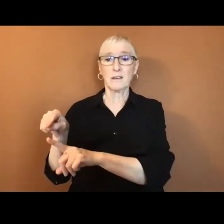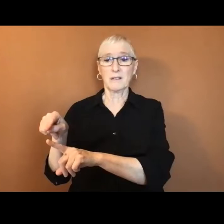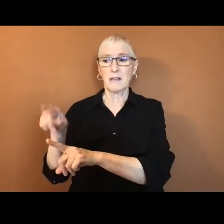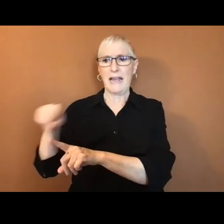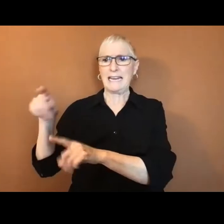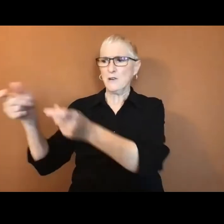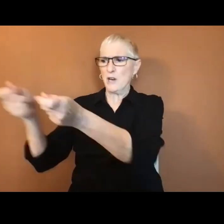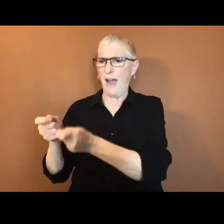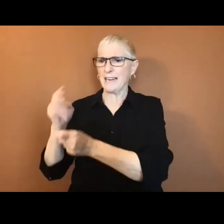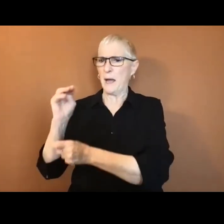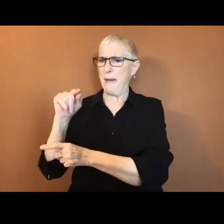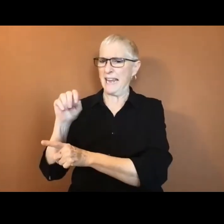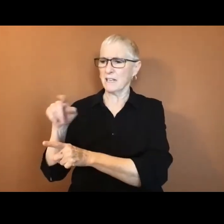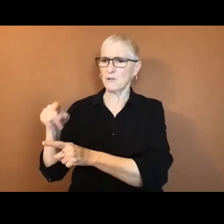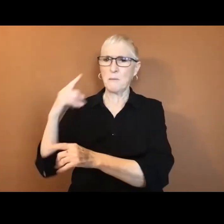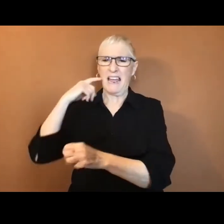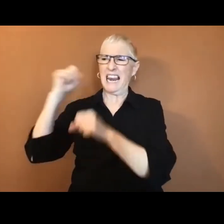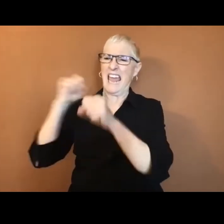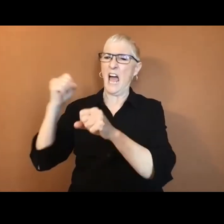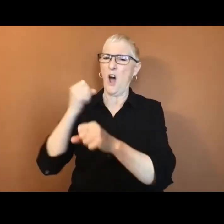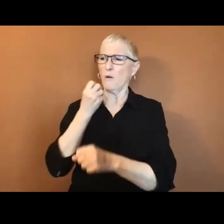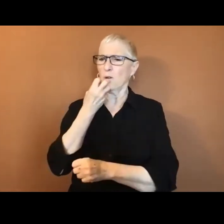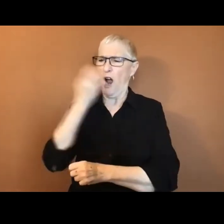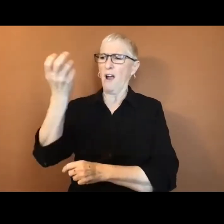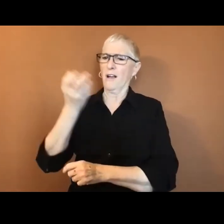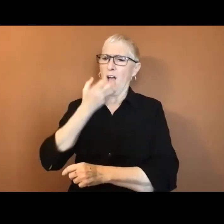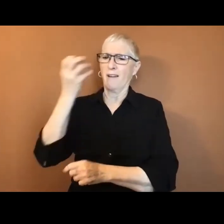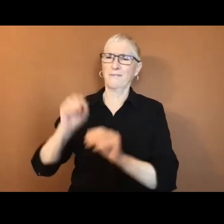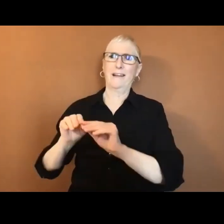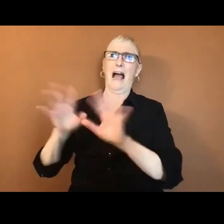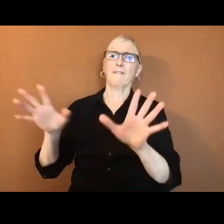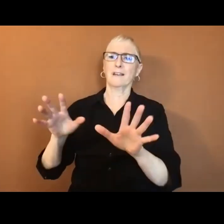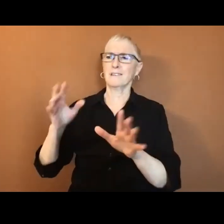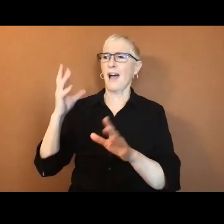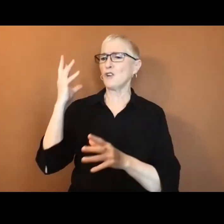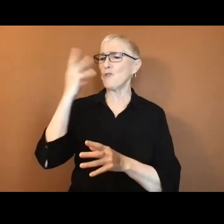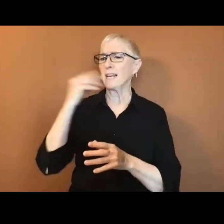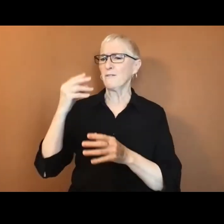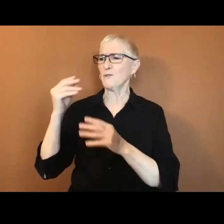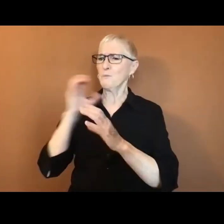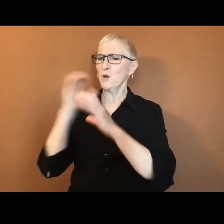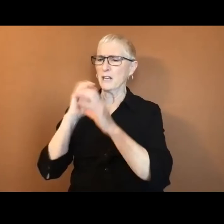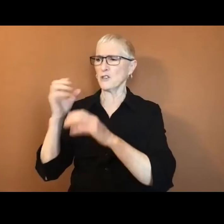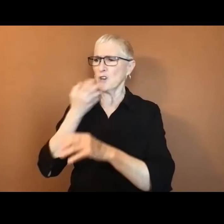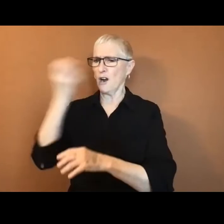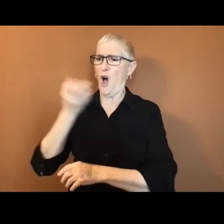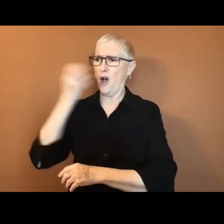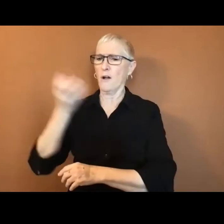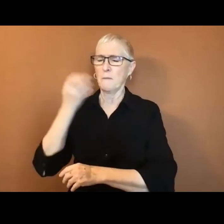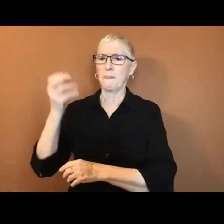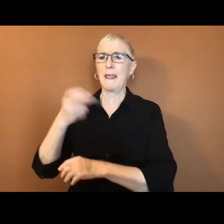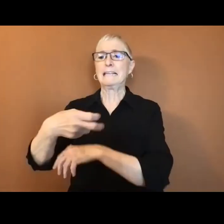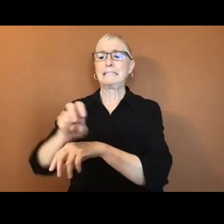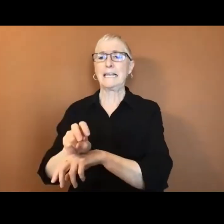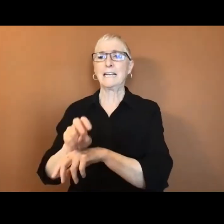attract mates, so they're making these loud, conspicuous, very attractive communication calls. They sit in ponds and they